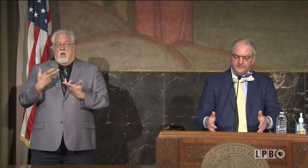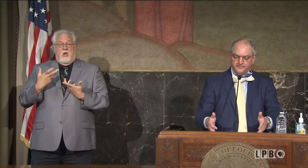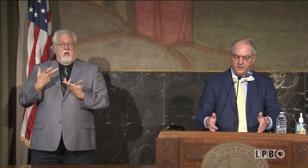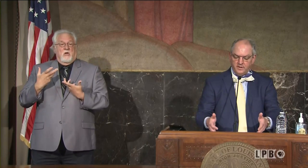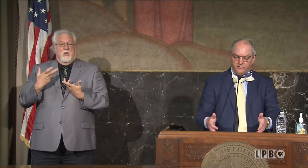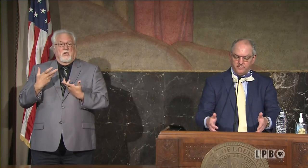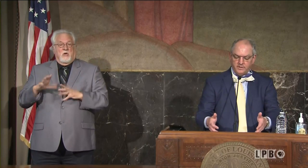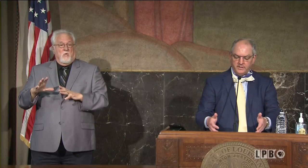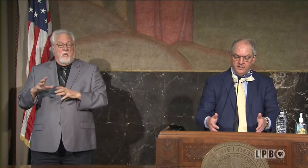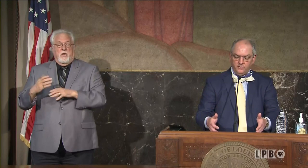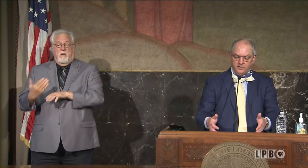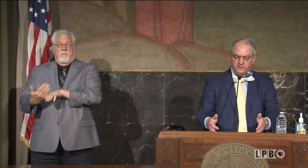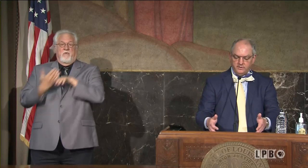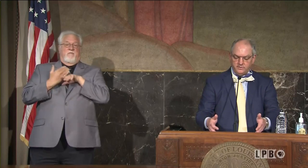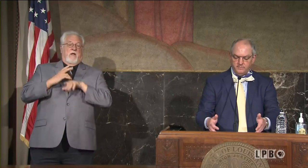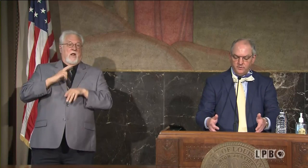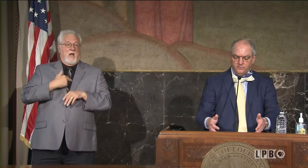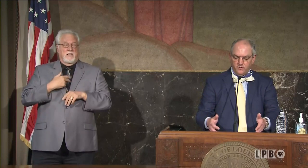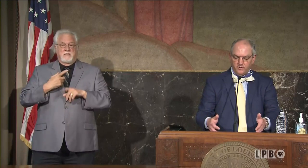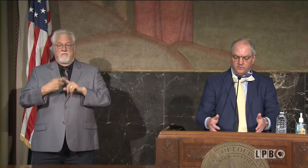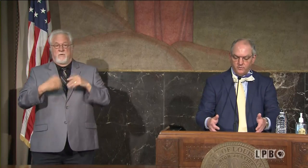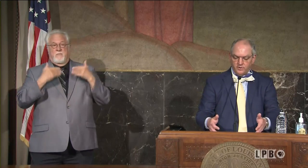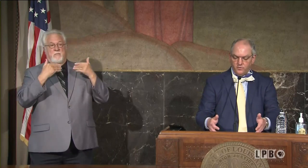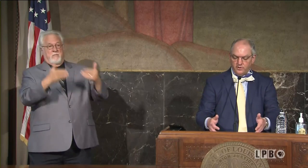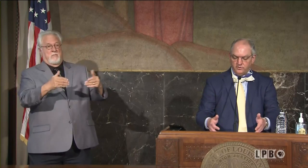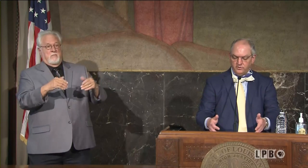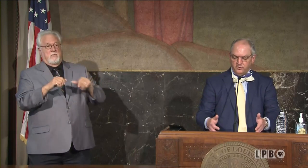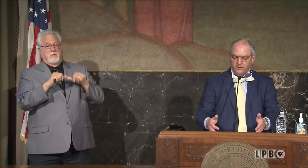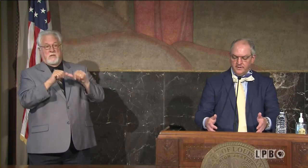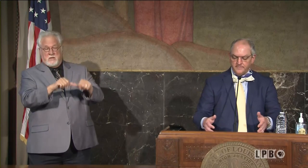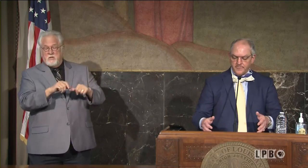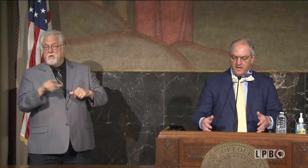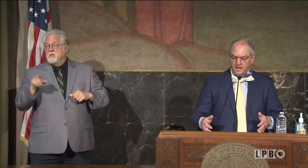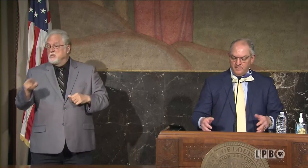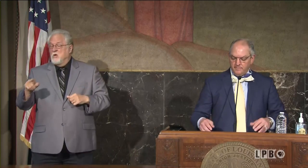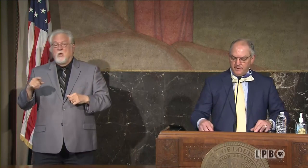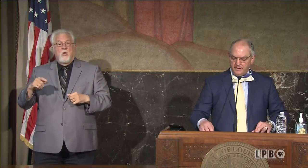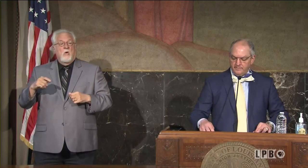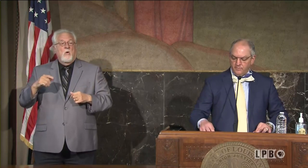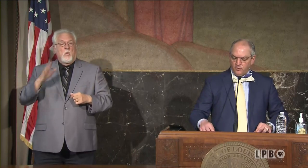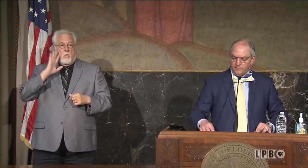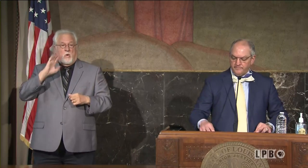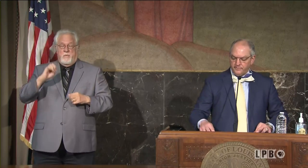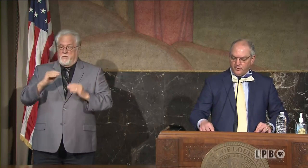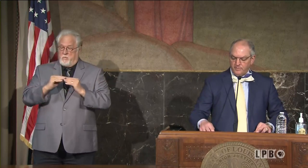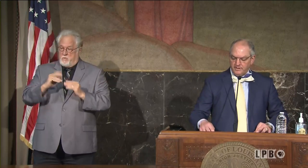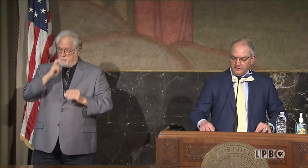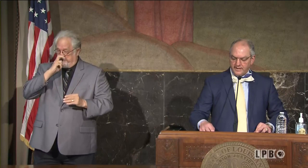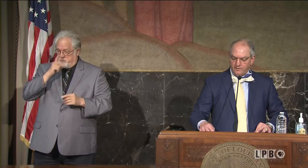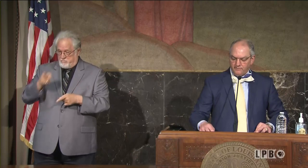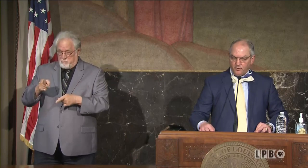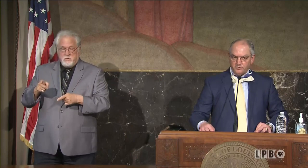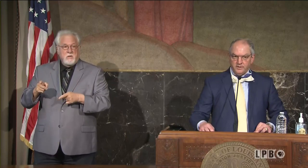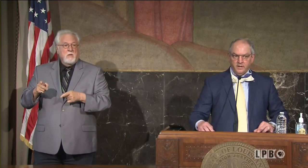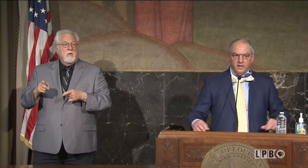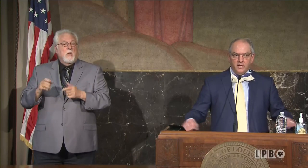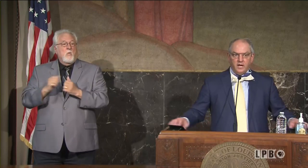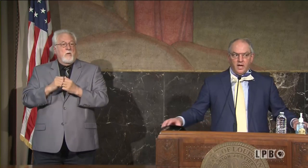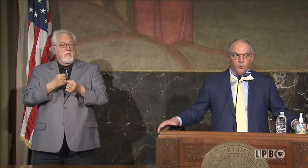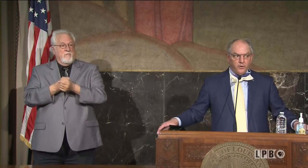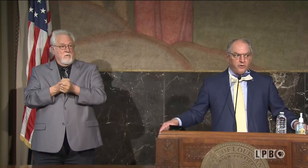prevent us from continuing to move forward. So we're going to be more robust in our